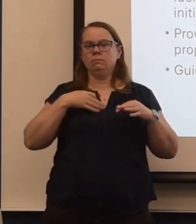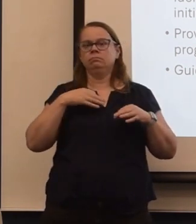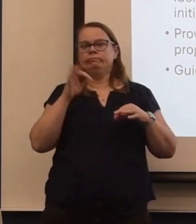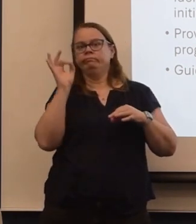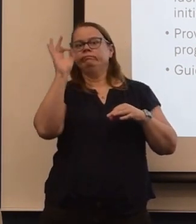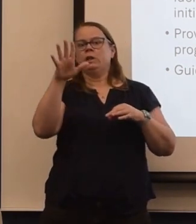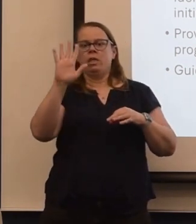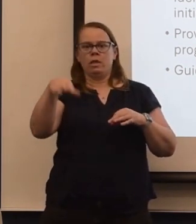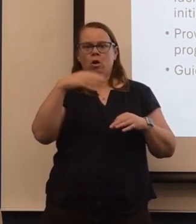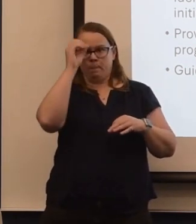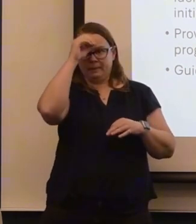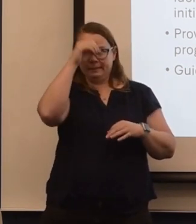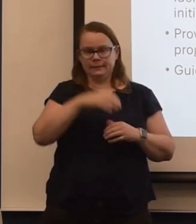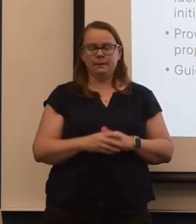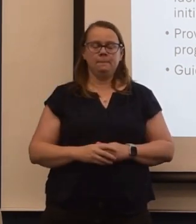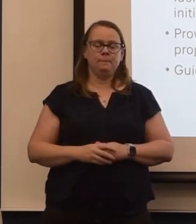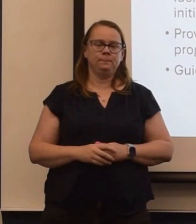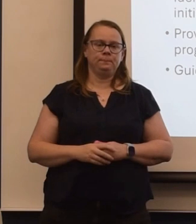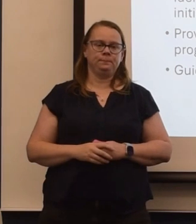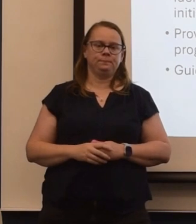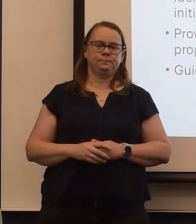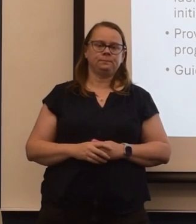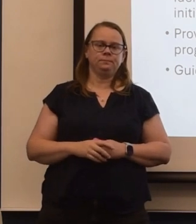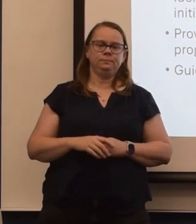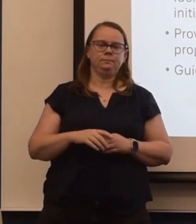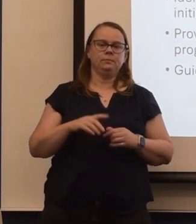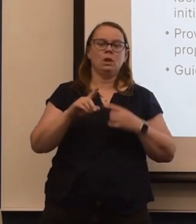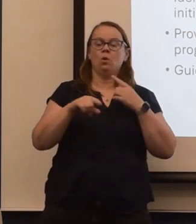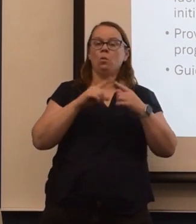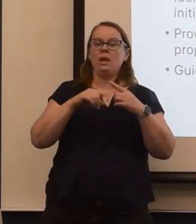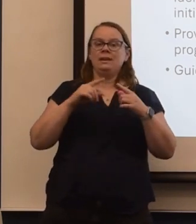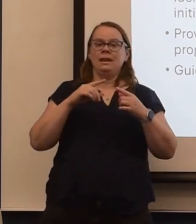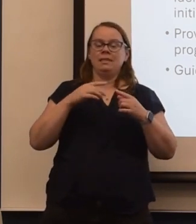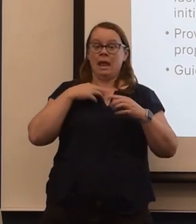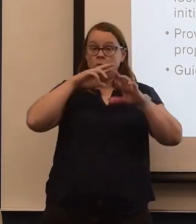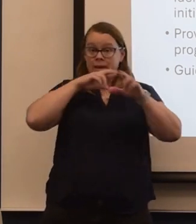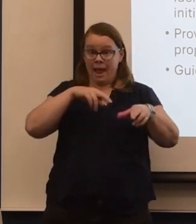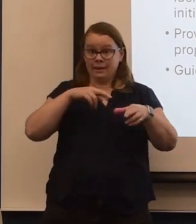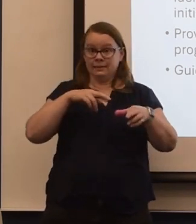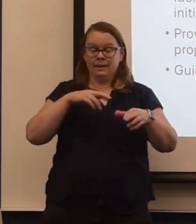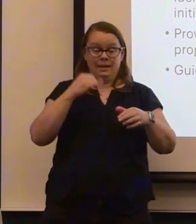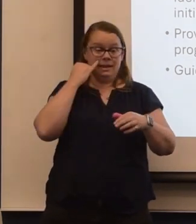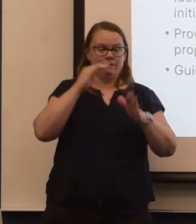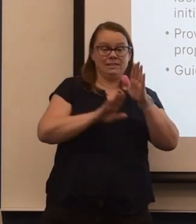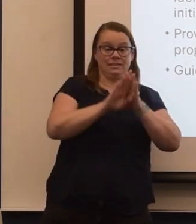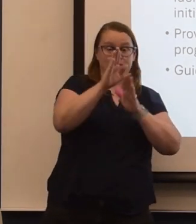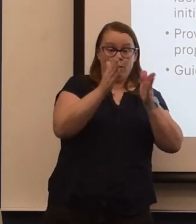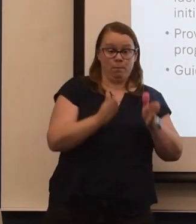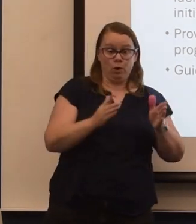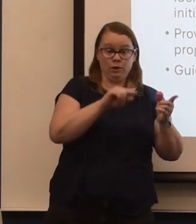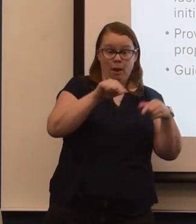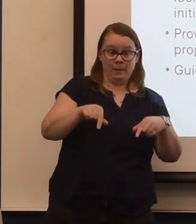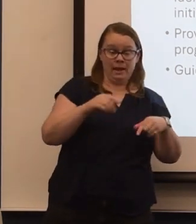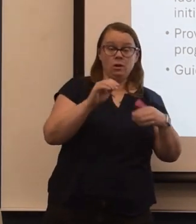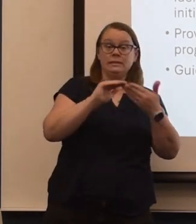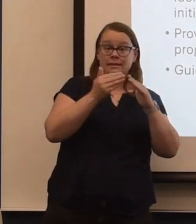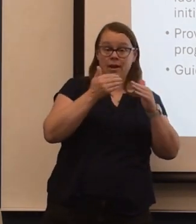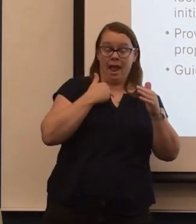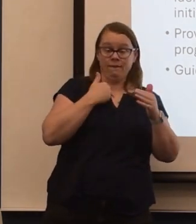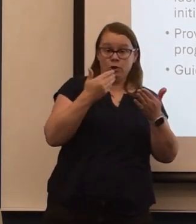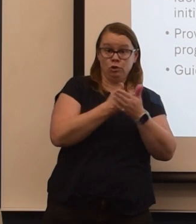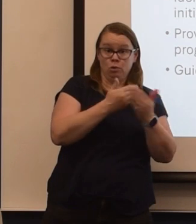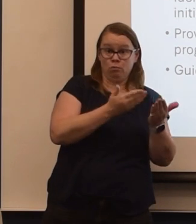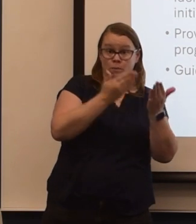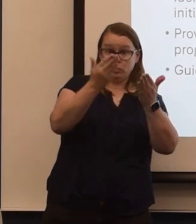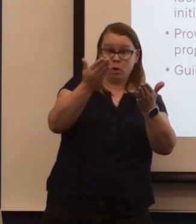heard through this process. And when they are reactive, it's kind of, as I said, when developers come in, or if the city has a new proposal, we can kind